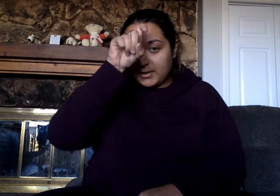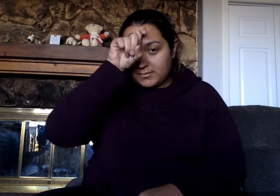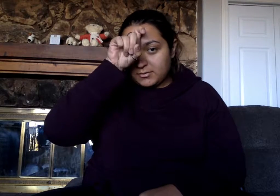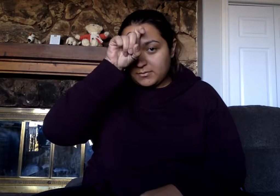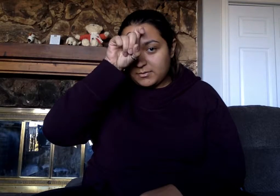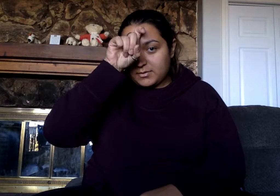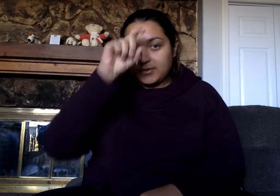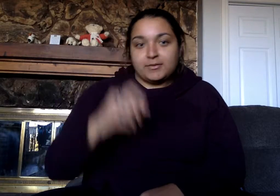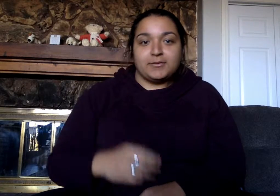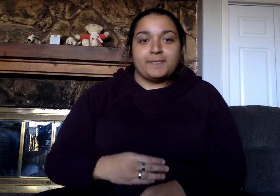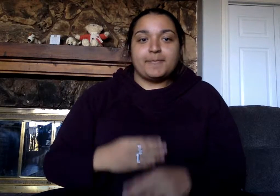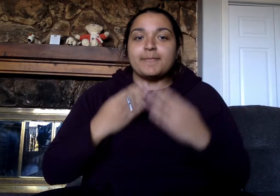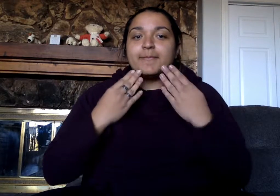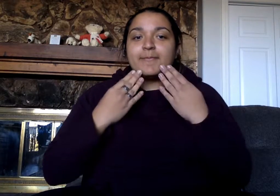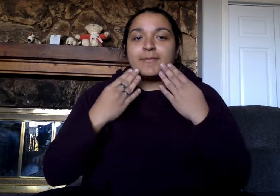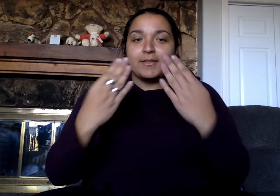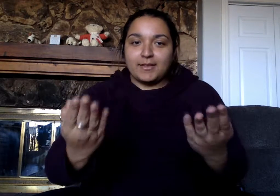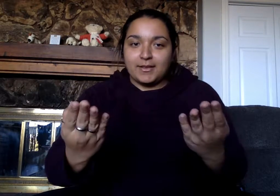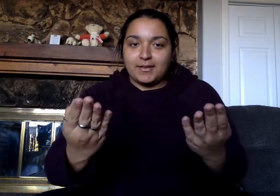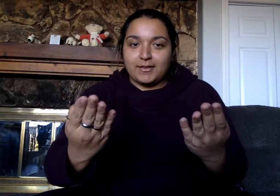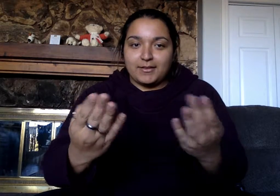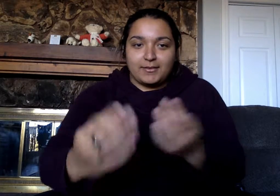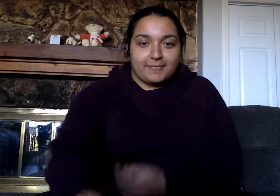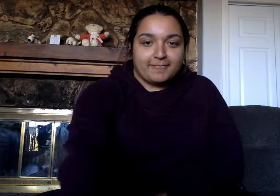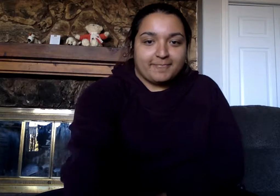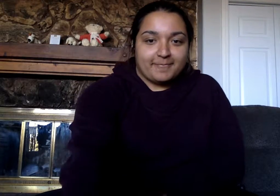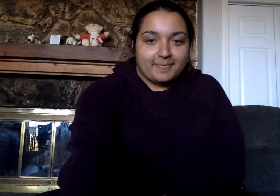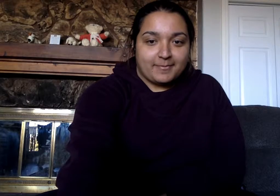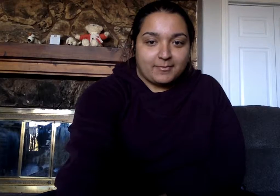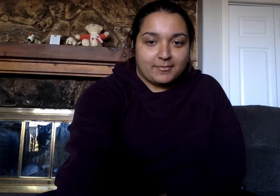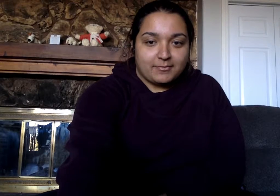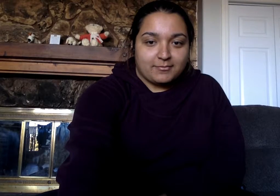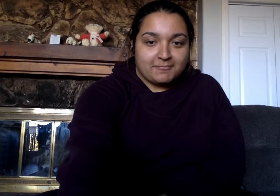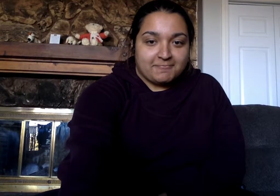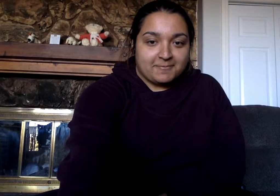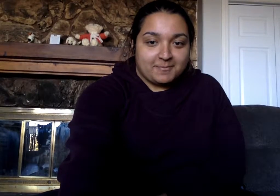goes to the Arenal Volcano, Monteverde, and Guanacaste. So it's